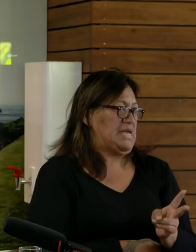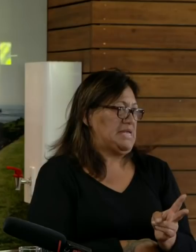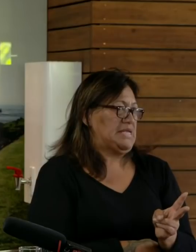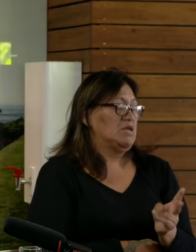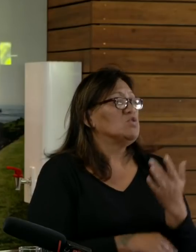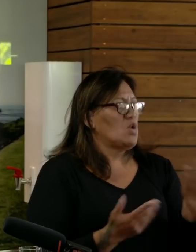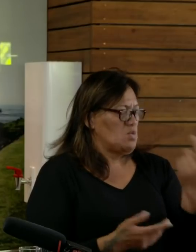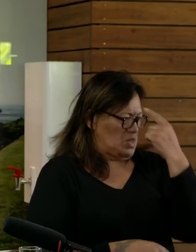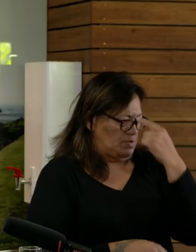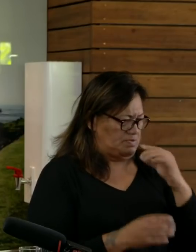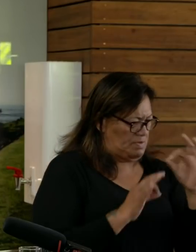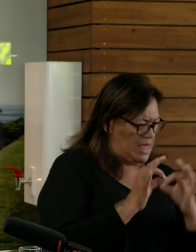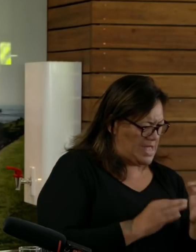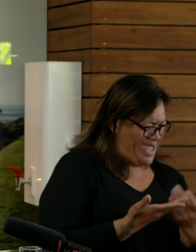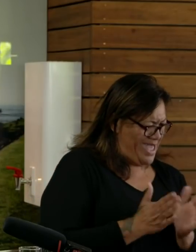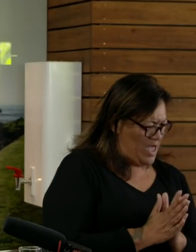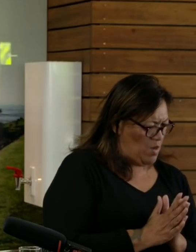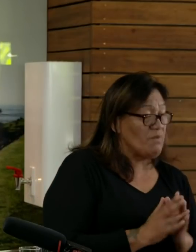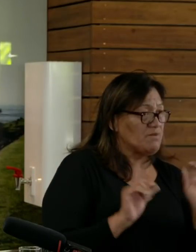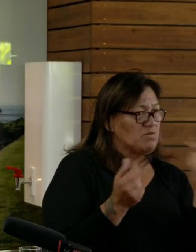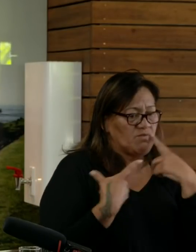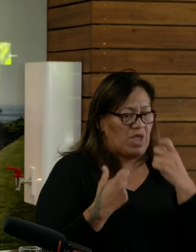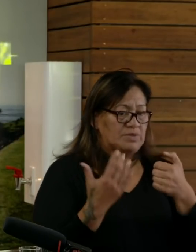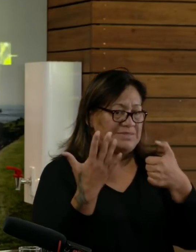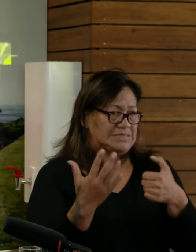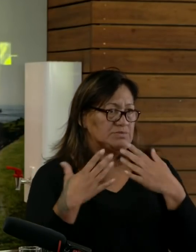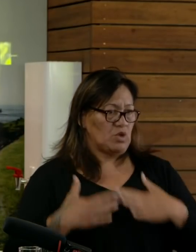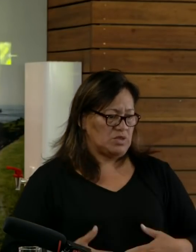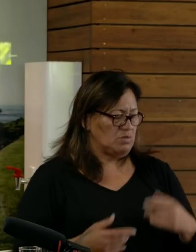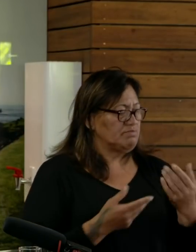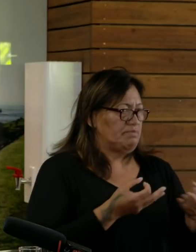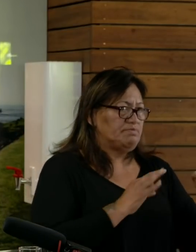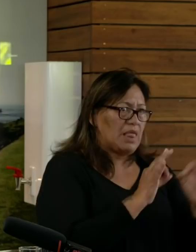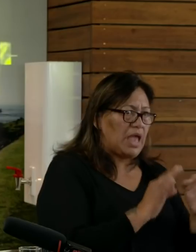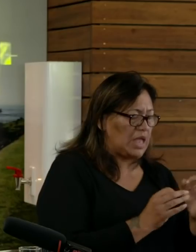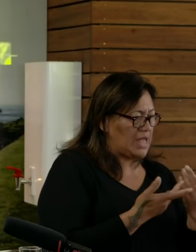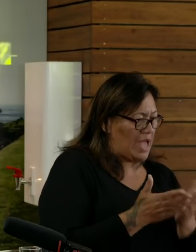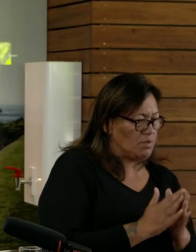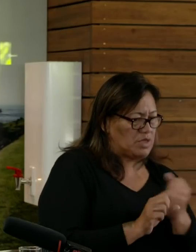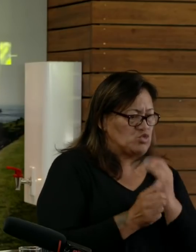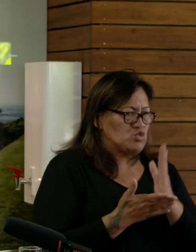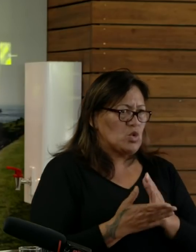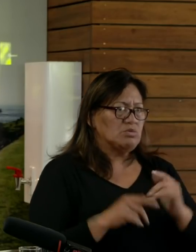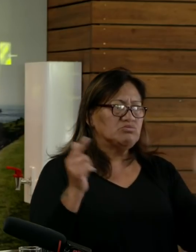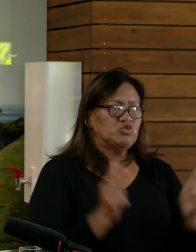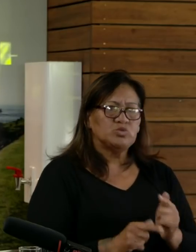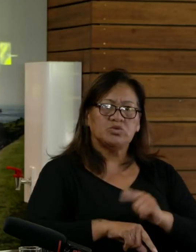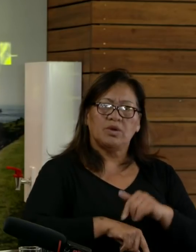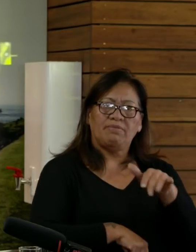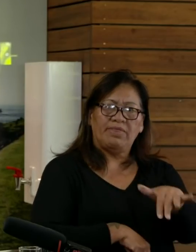how we could recover the 6 identified deceased while minimising our time on the